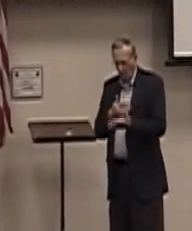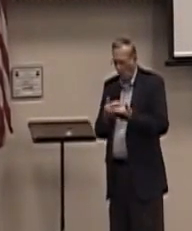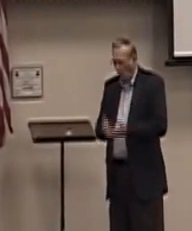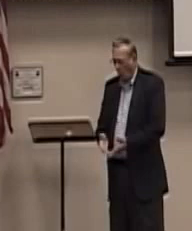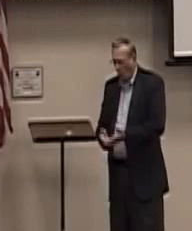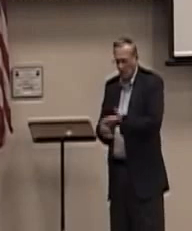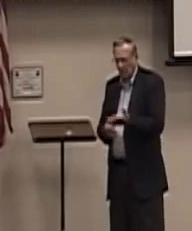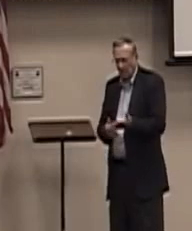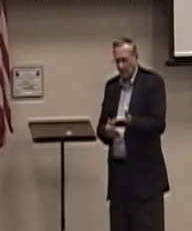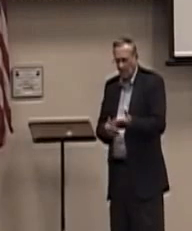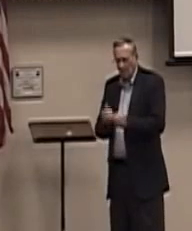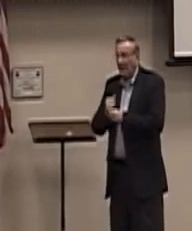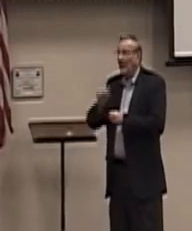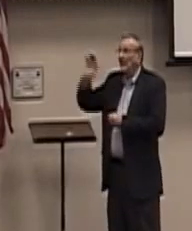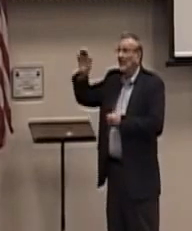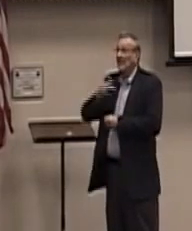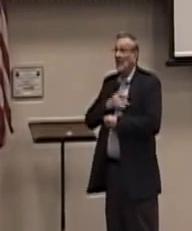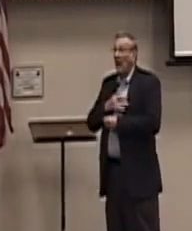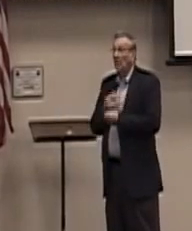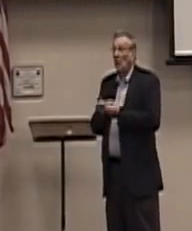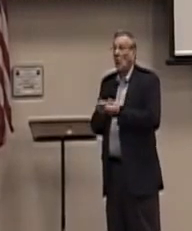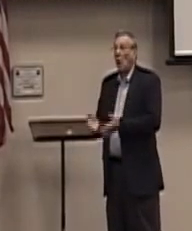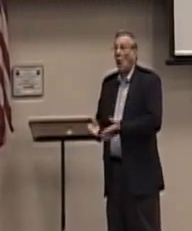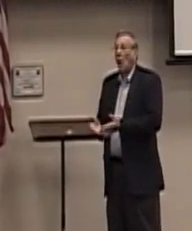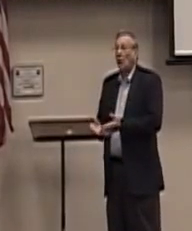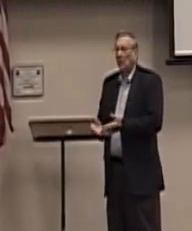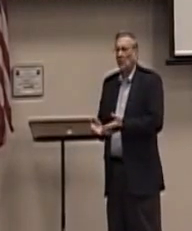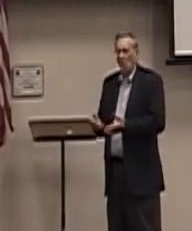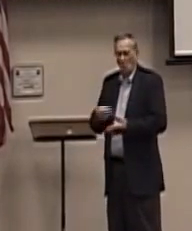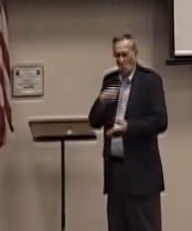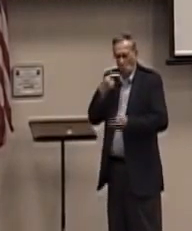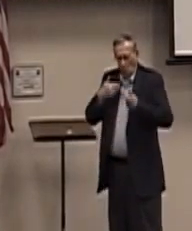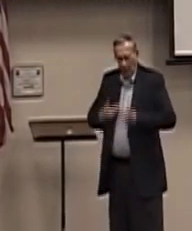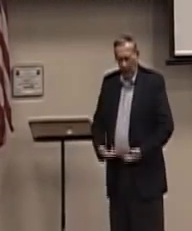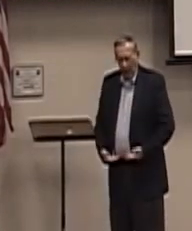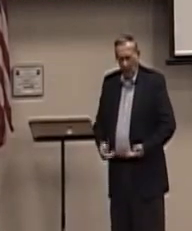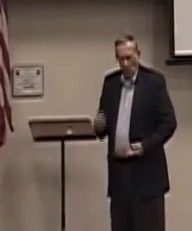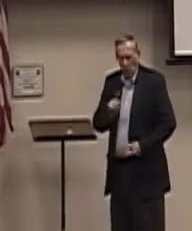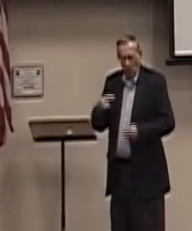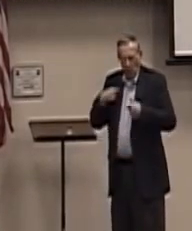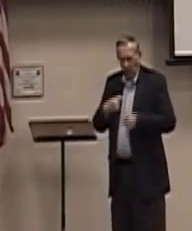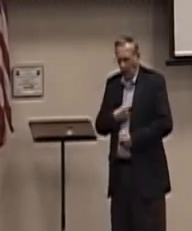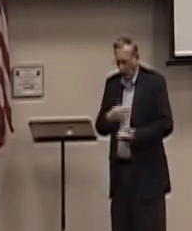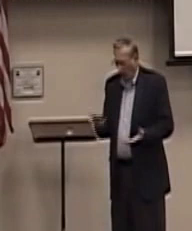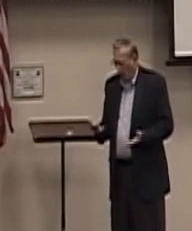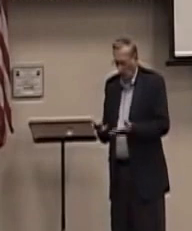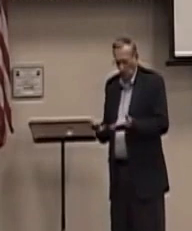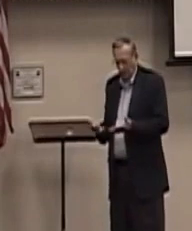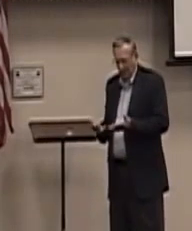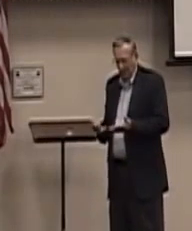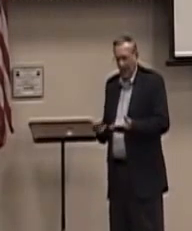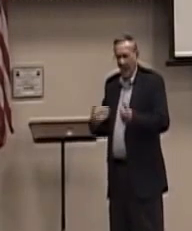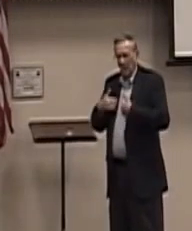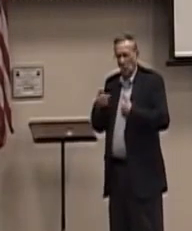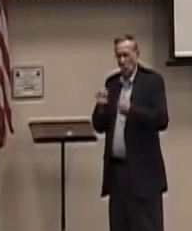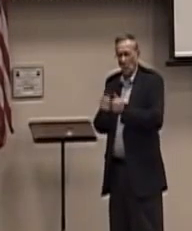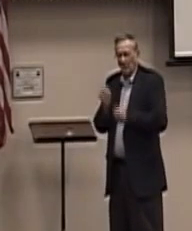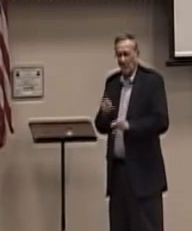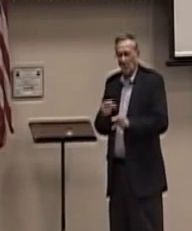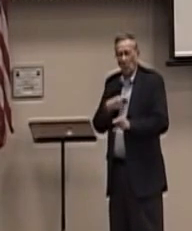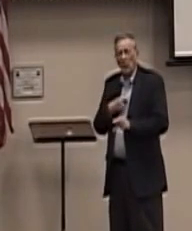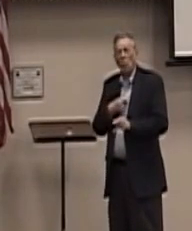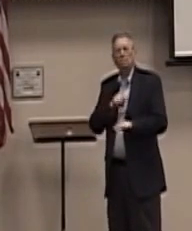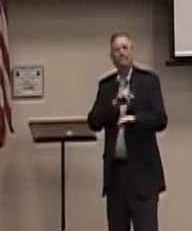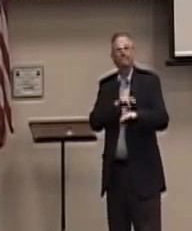lost, that is matching His heart for the lost. But it comes out of who we are and where we are, and it has something to do with the people we hope to